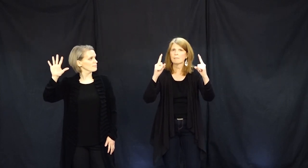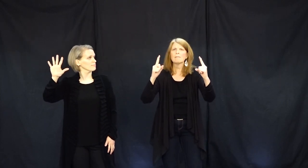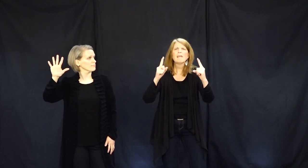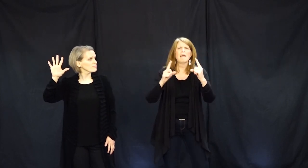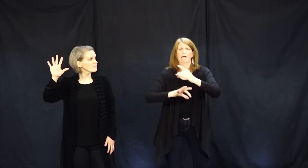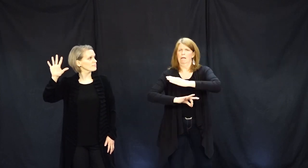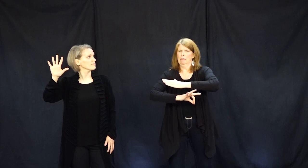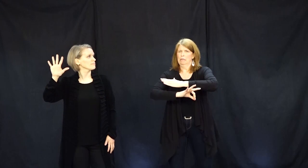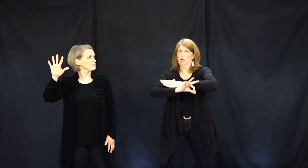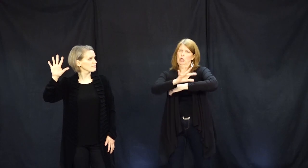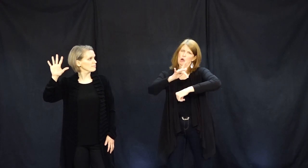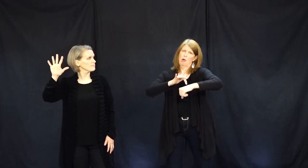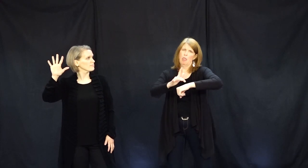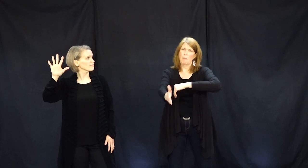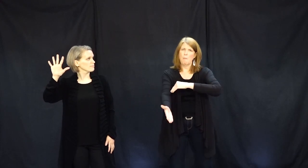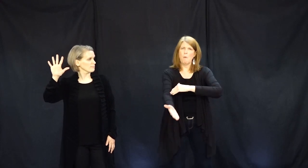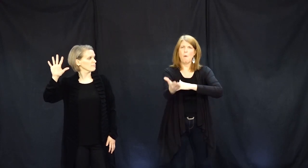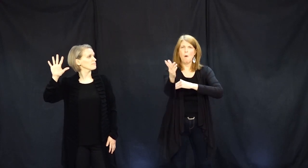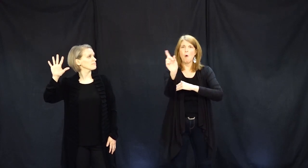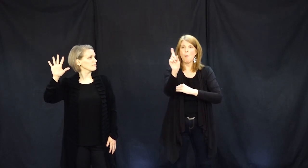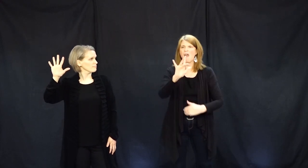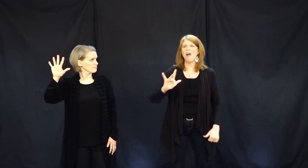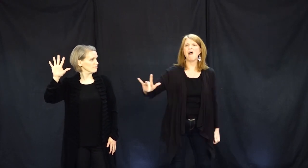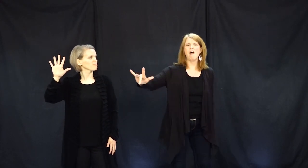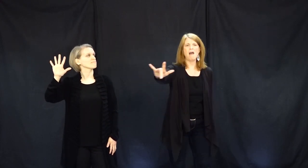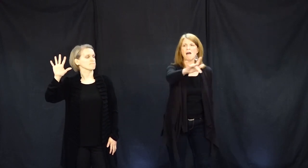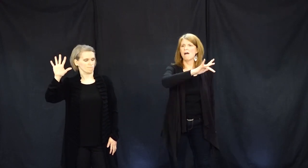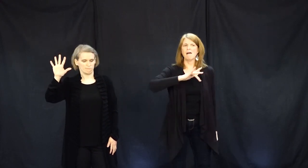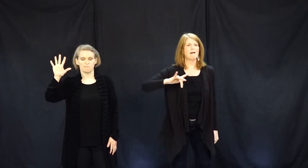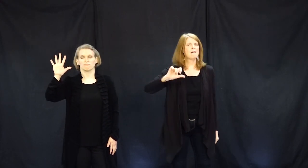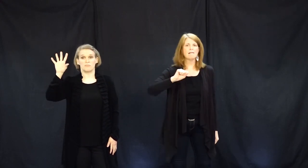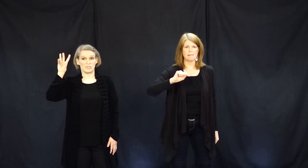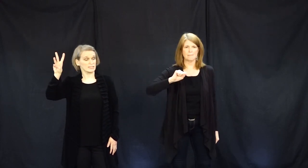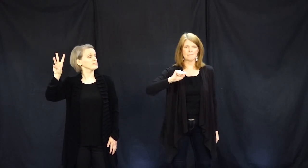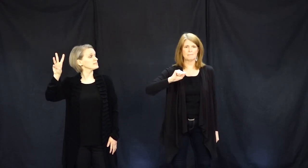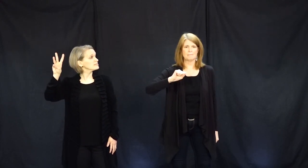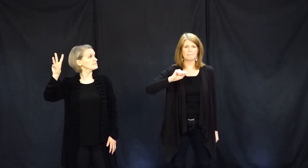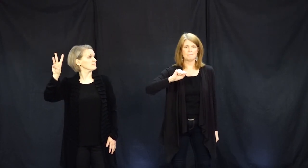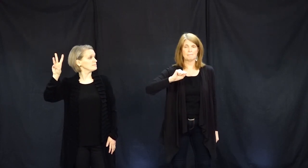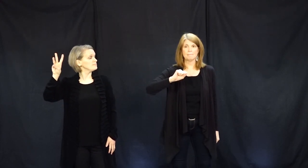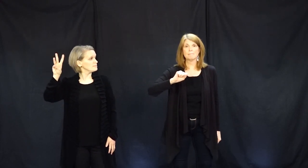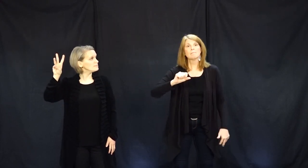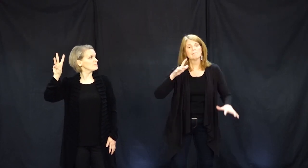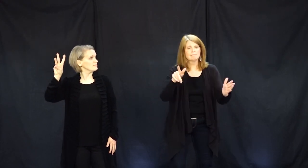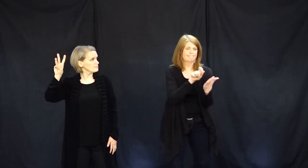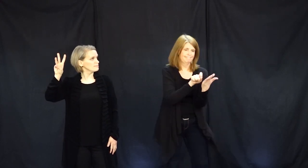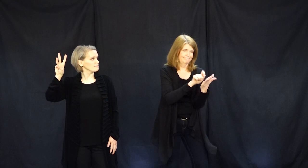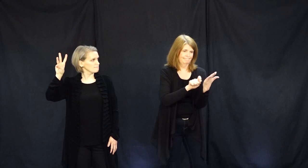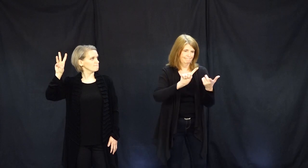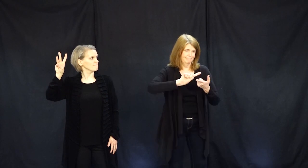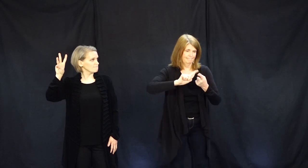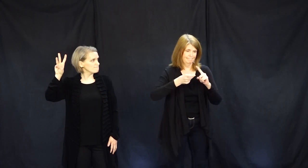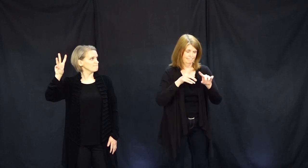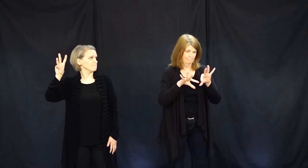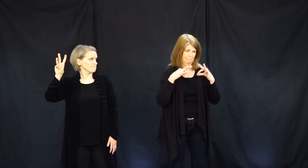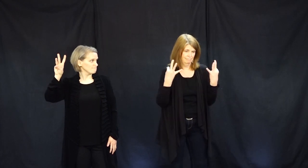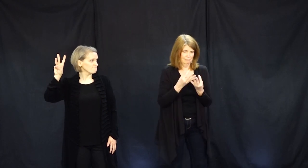in the sky. Pick a place to die where it's high and dry. Number 6, leave a note for your next of kin. Tell him where you've